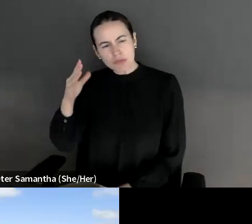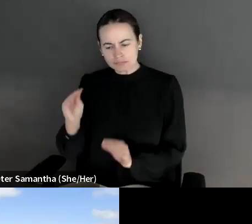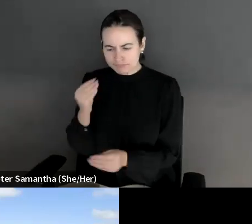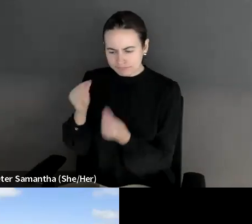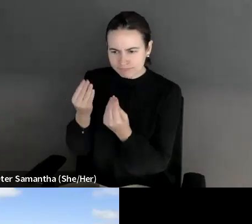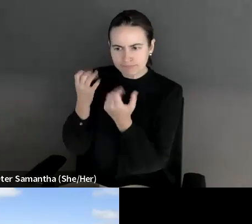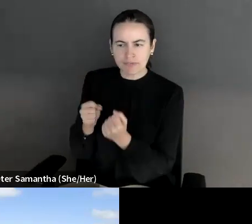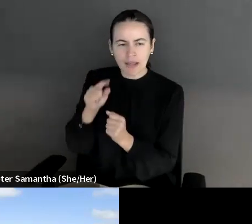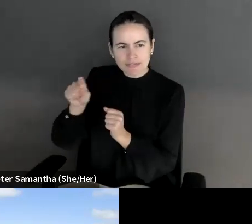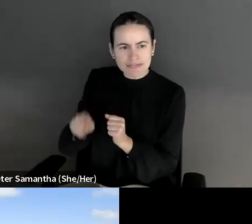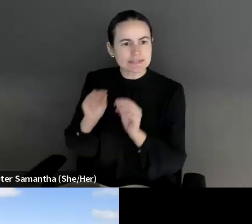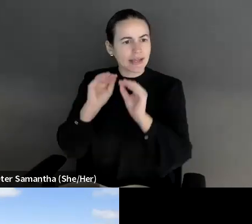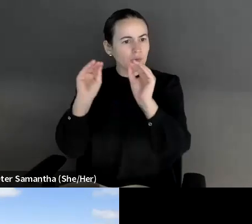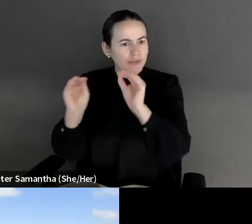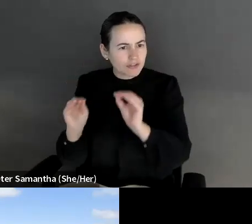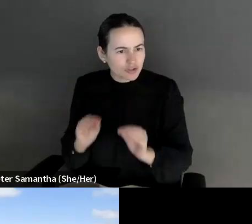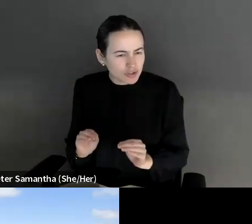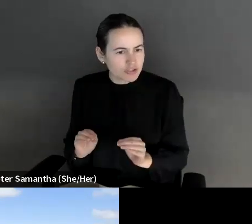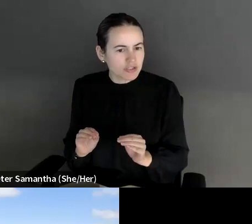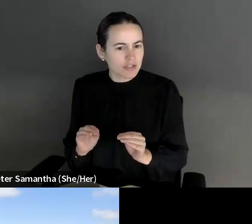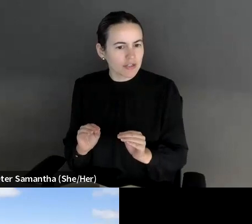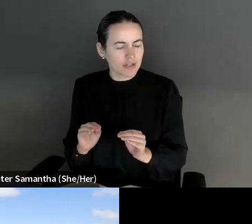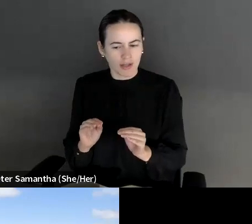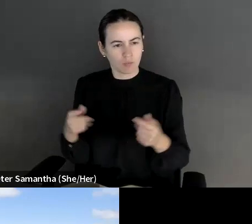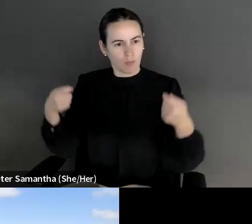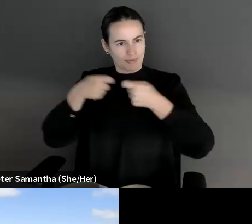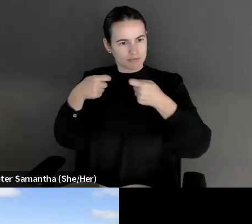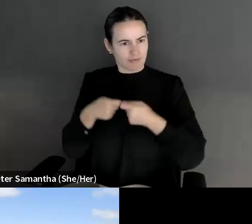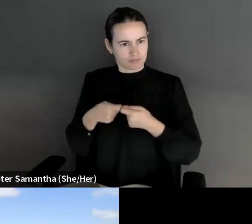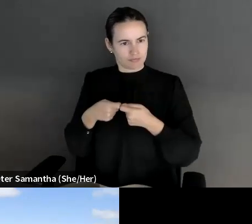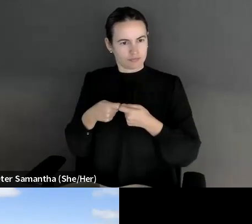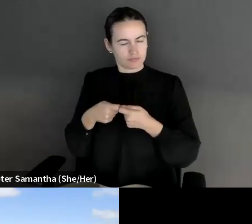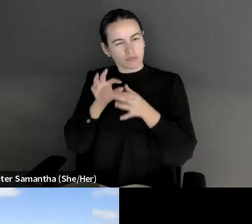annotations as representing cognitive fluency.